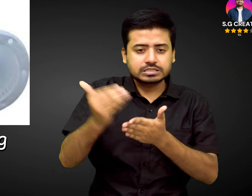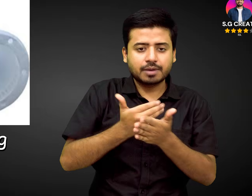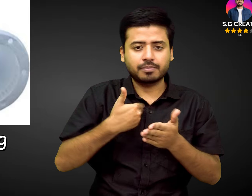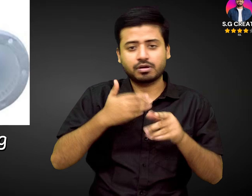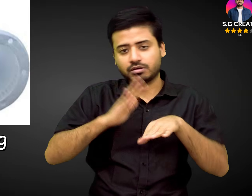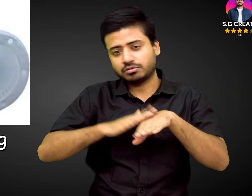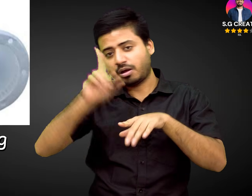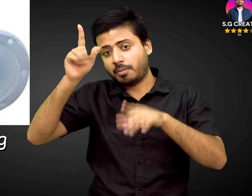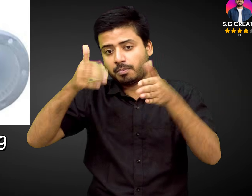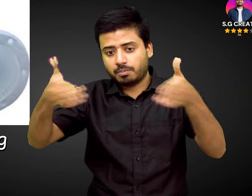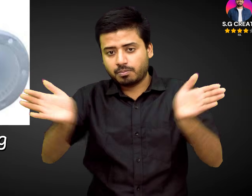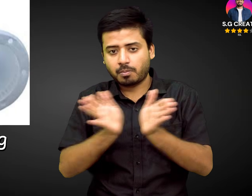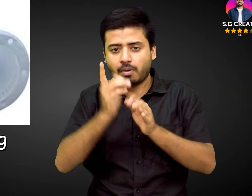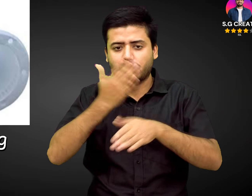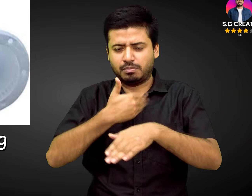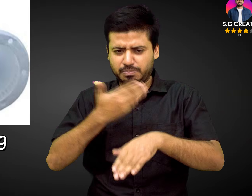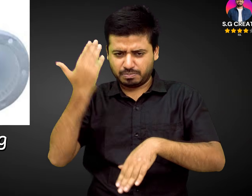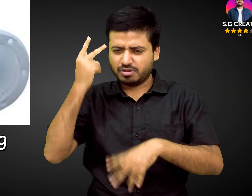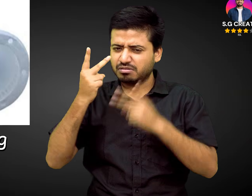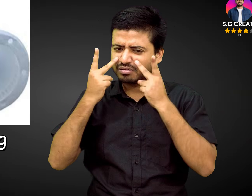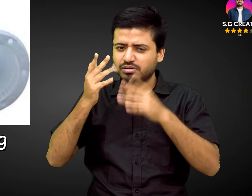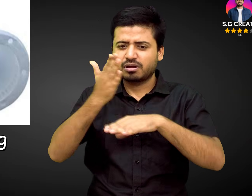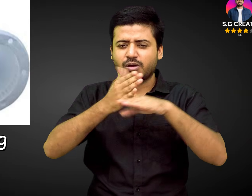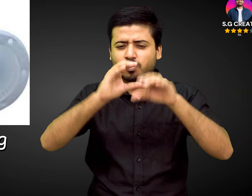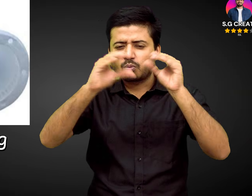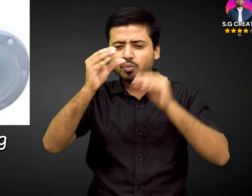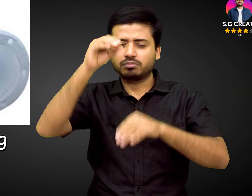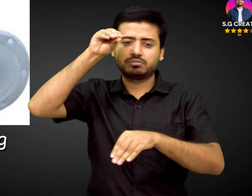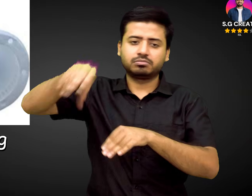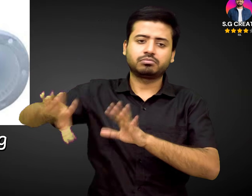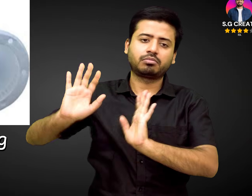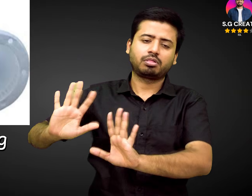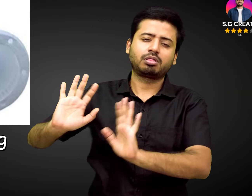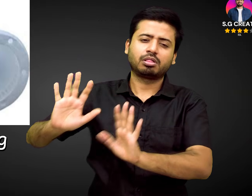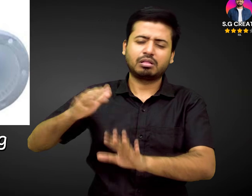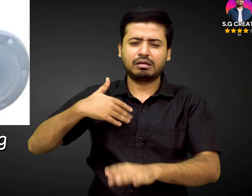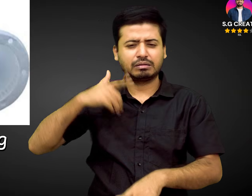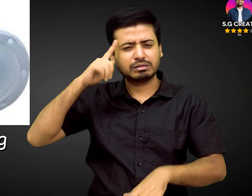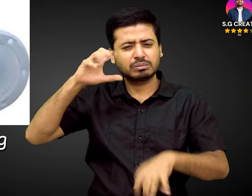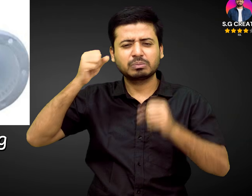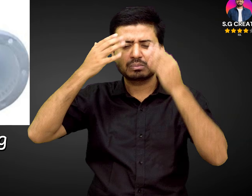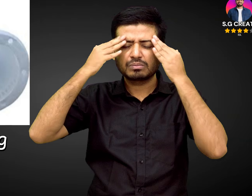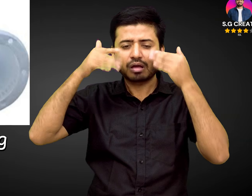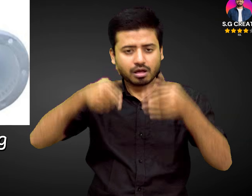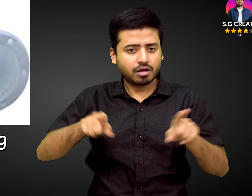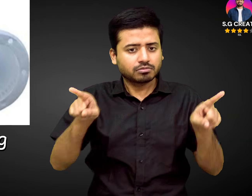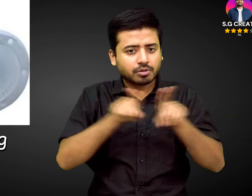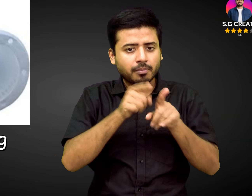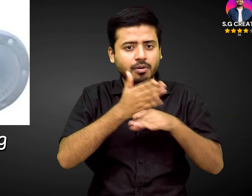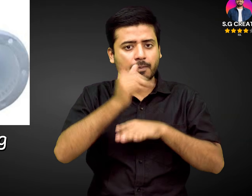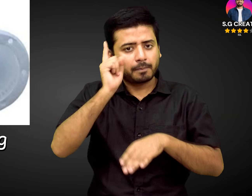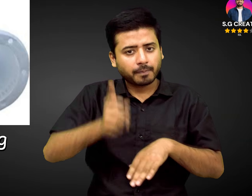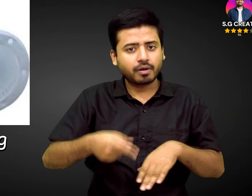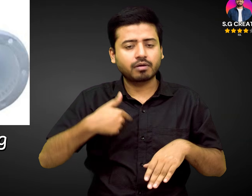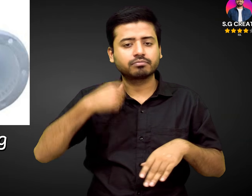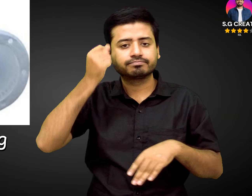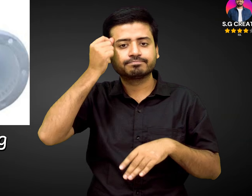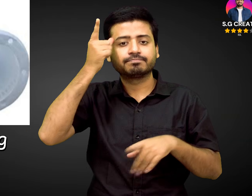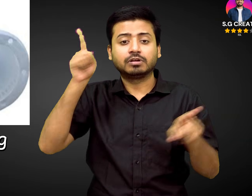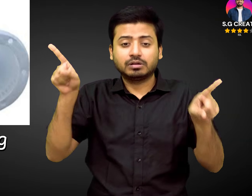costs and causing the element to burn out prematurely. RO purifiers. High sediment loads will quickly blind the sensitive